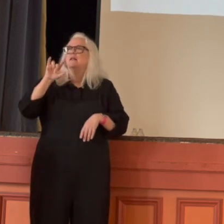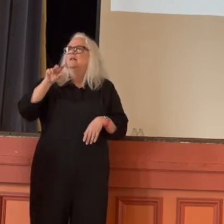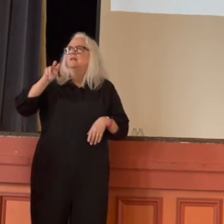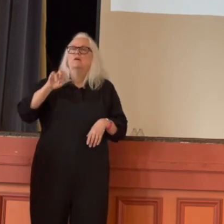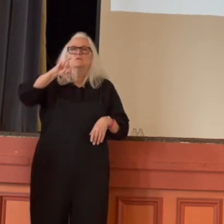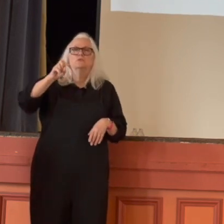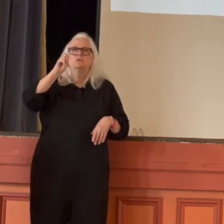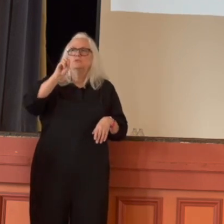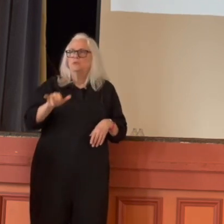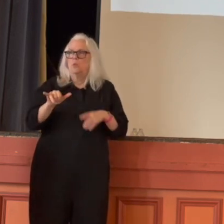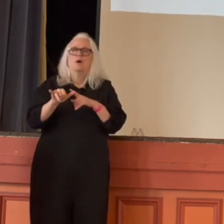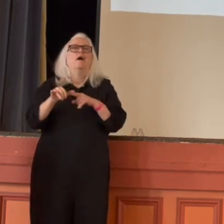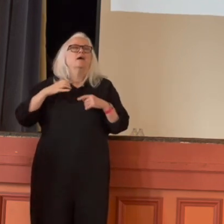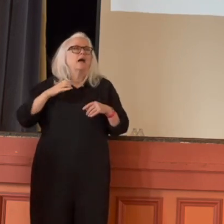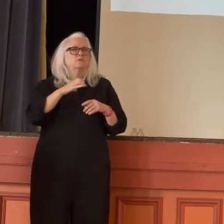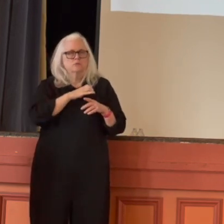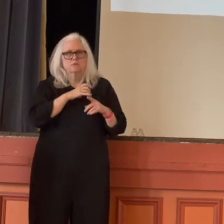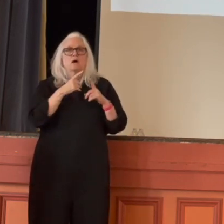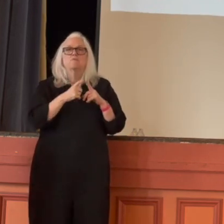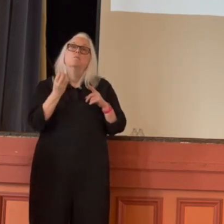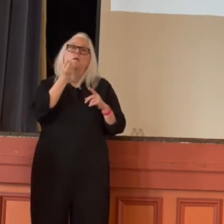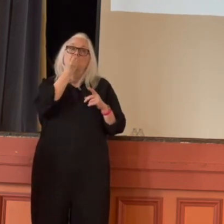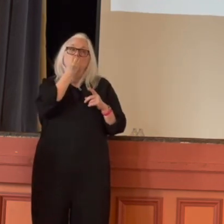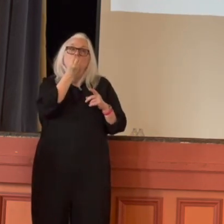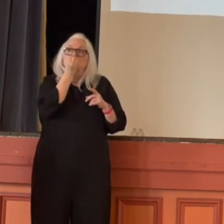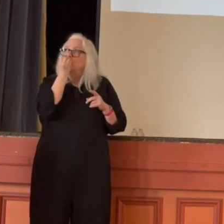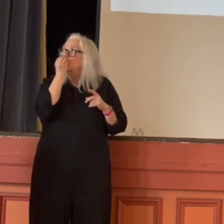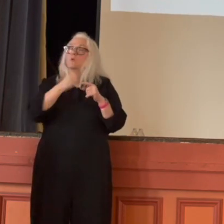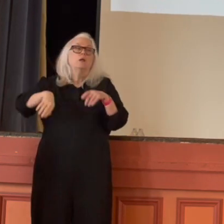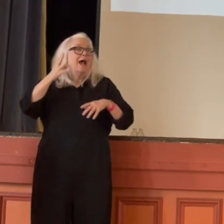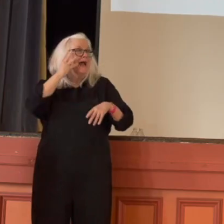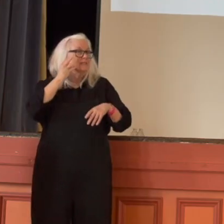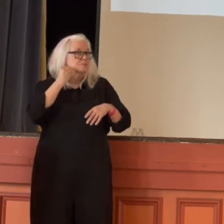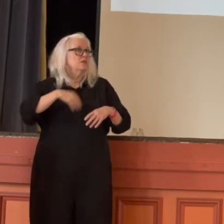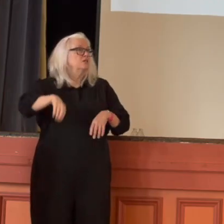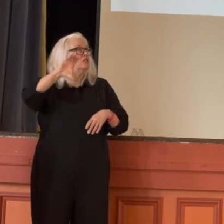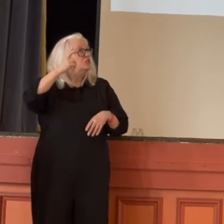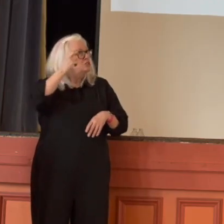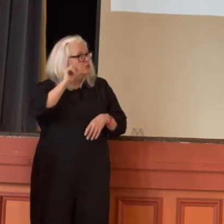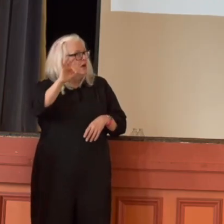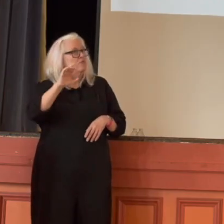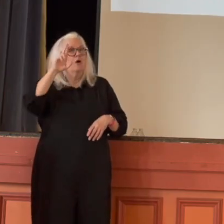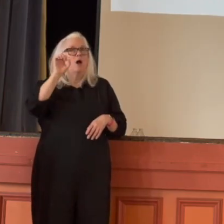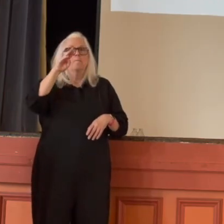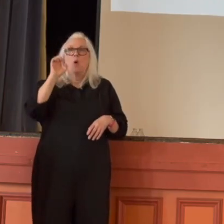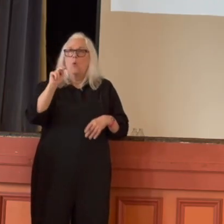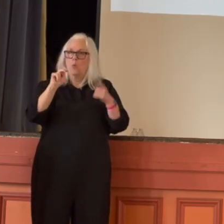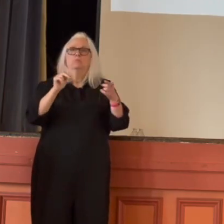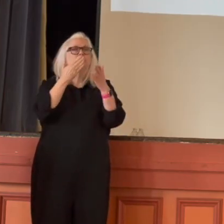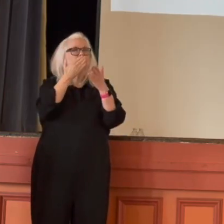meeting from the Food Experience, Chef Ramon. Let's give him a hand for the wonderful food that he has